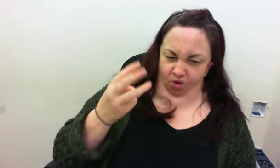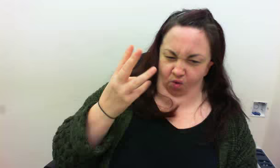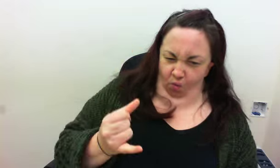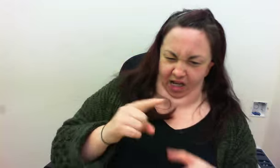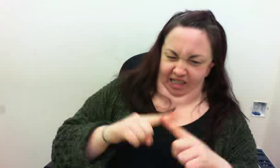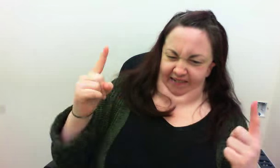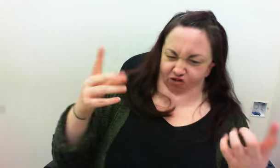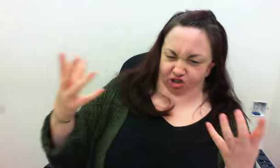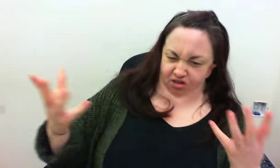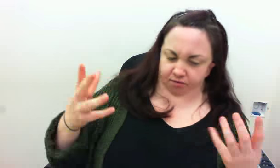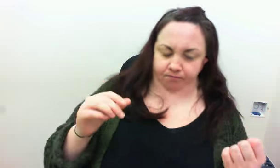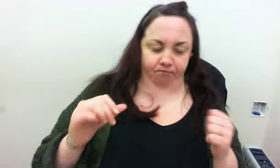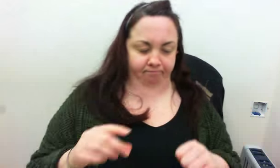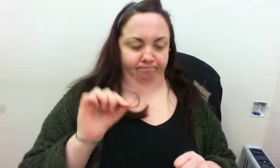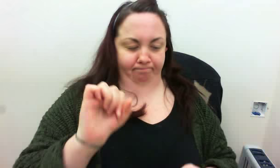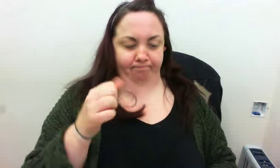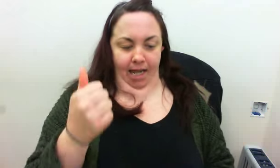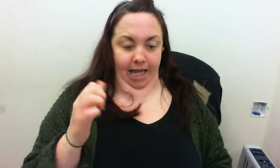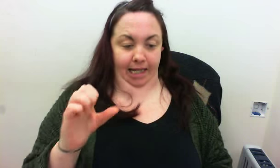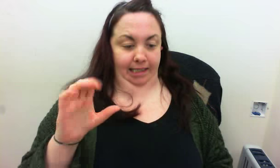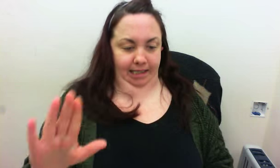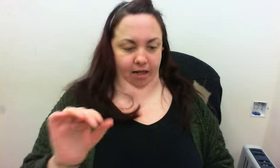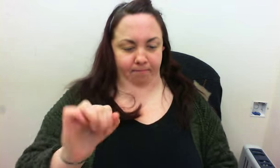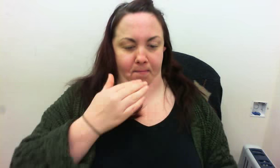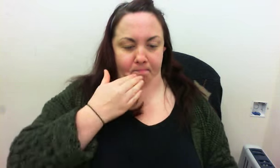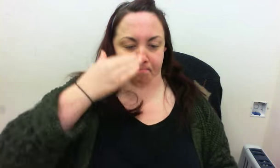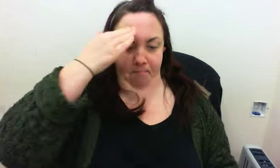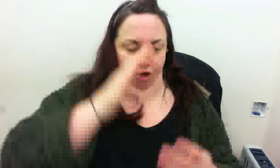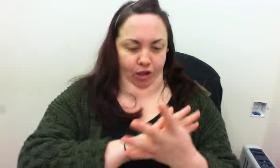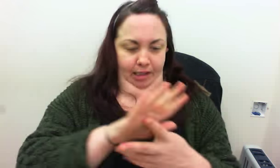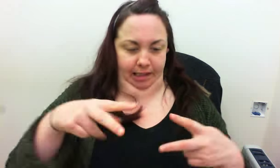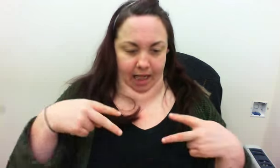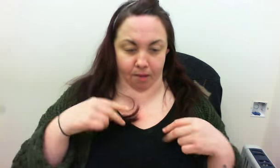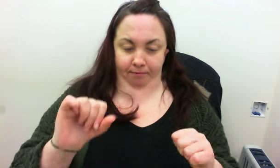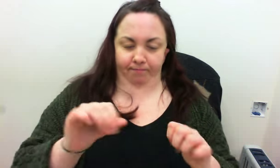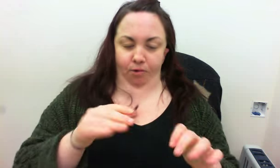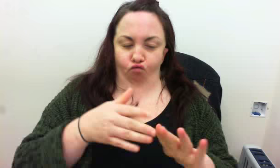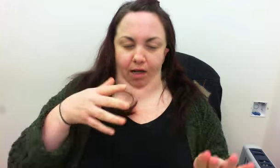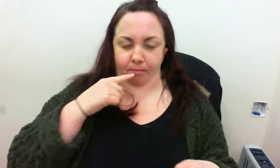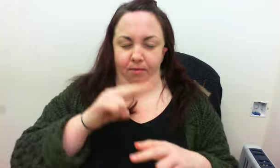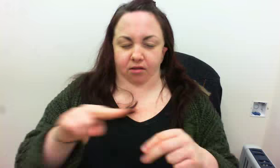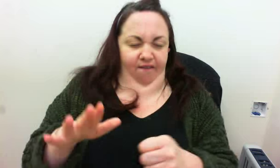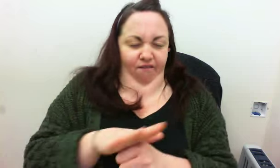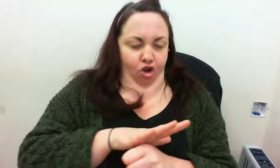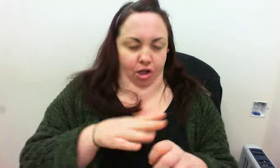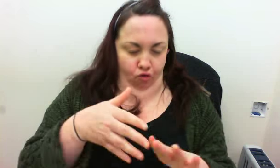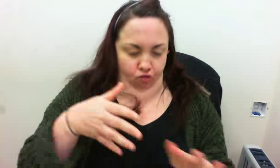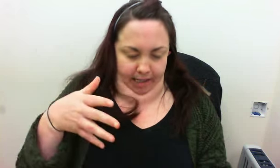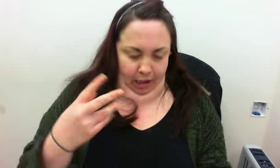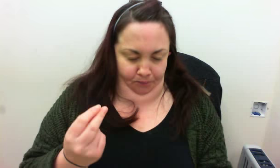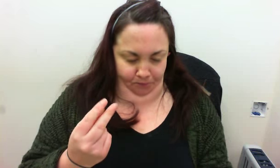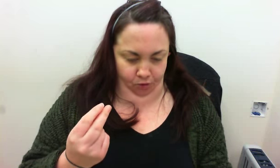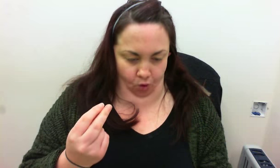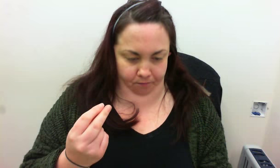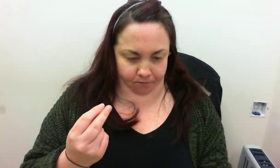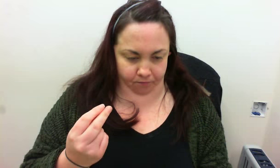different? ASL, like American Sign Language, is recognised, but it's not fully recognised. It'd be the same